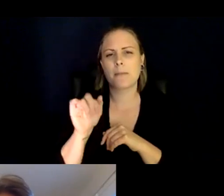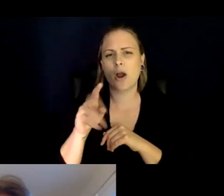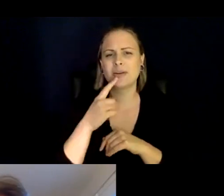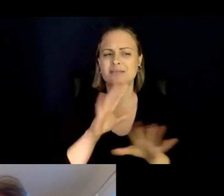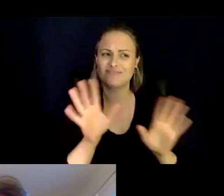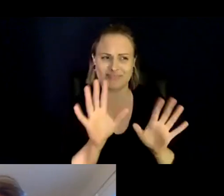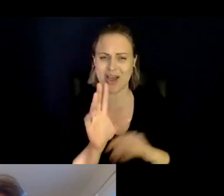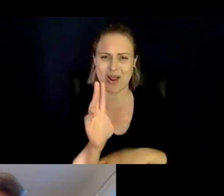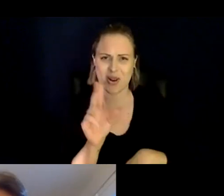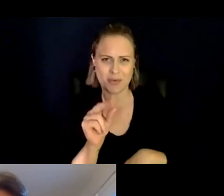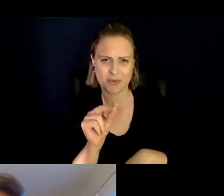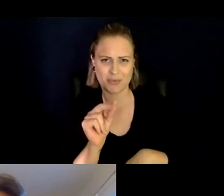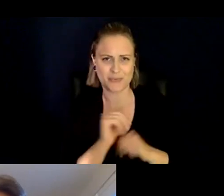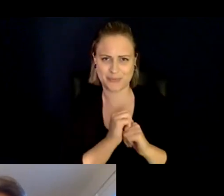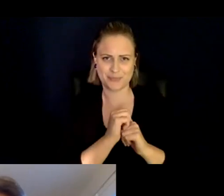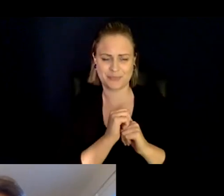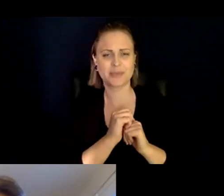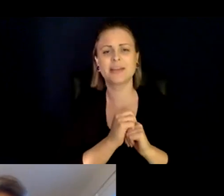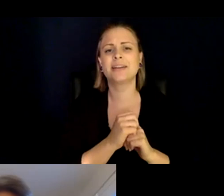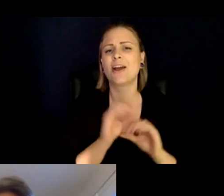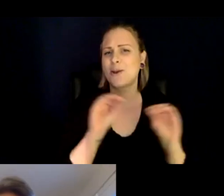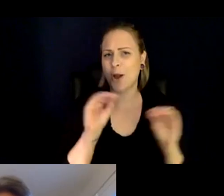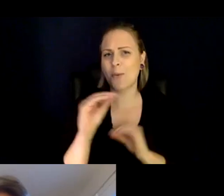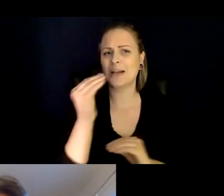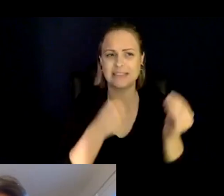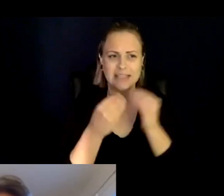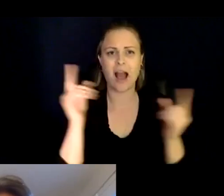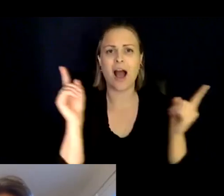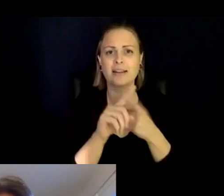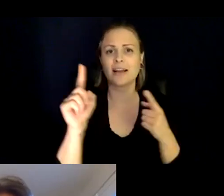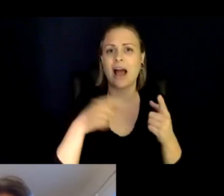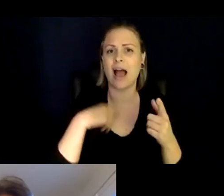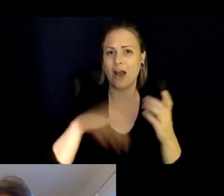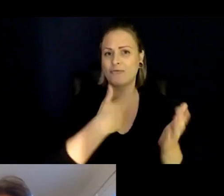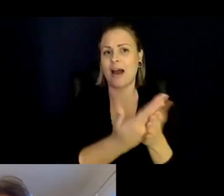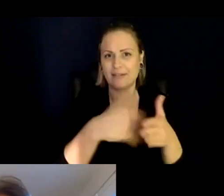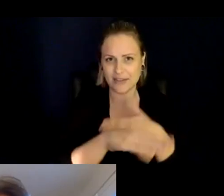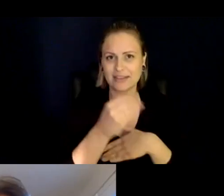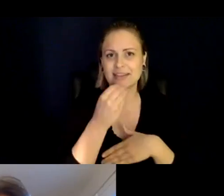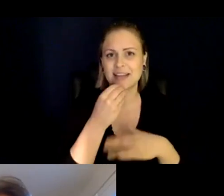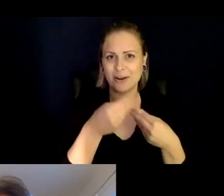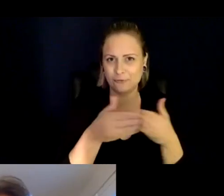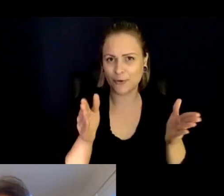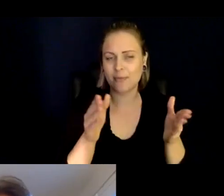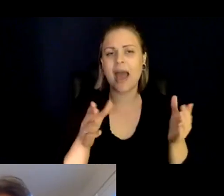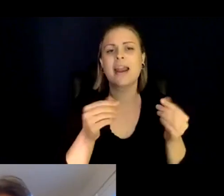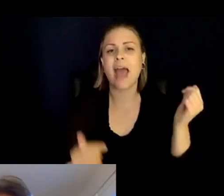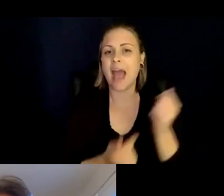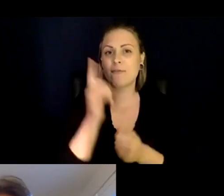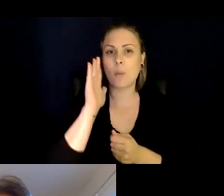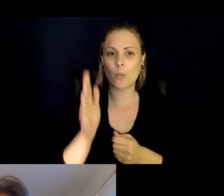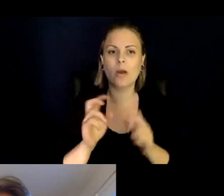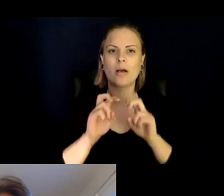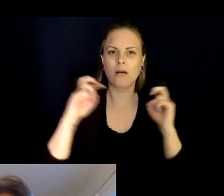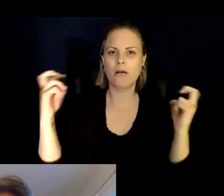not doing that. Nobody's eating until I arrive in the dining room, and everyone will sit and talk.